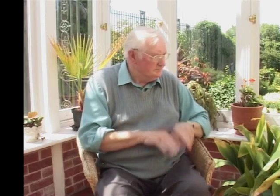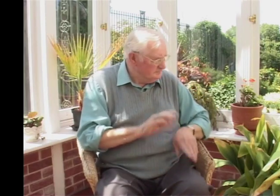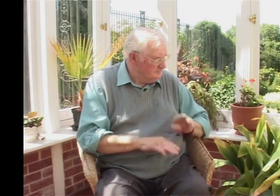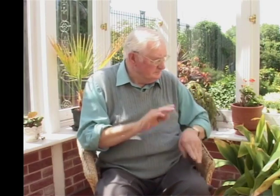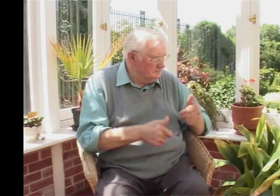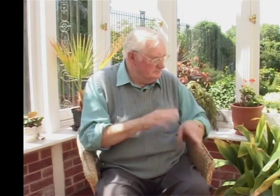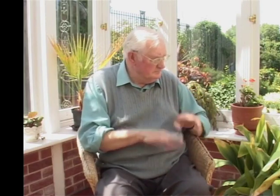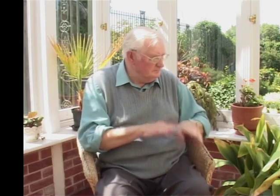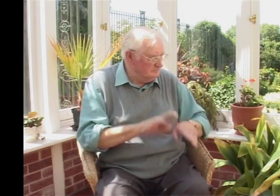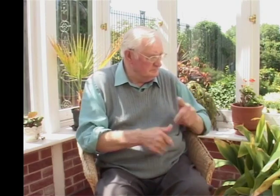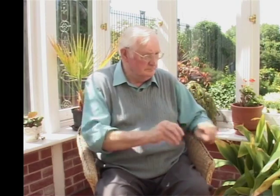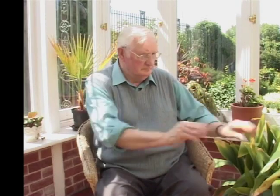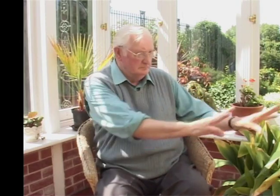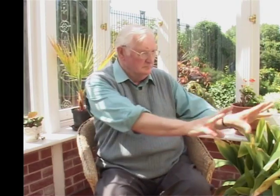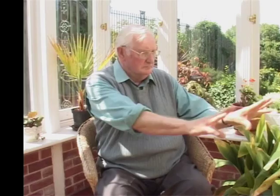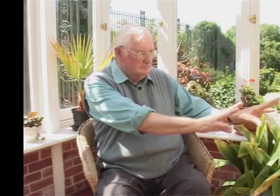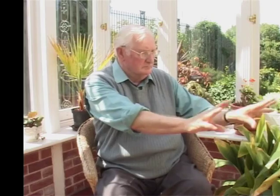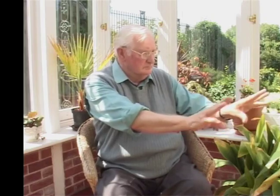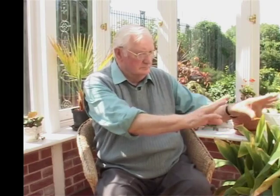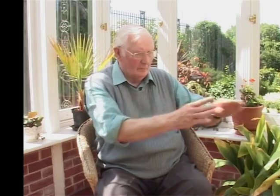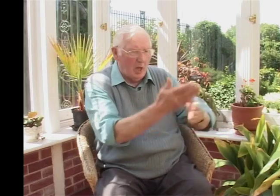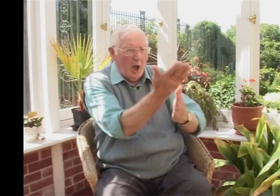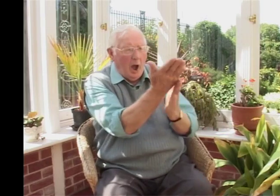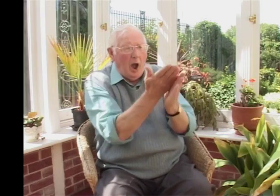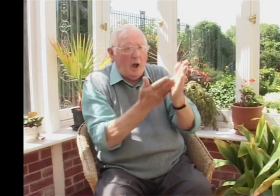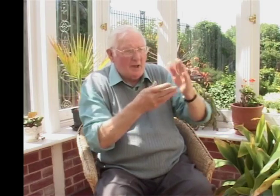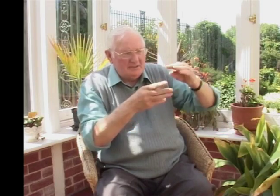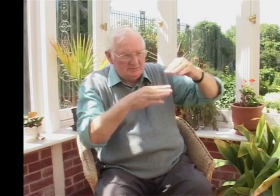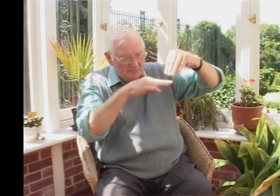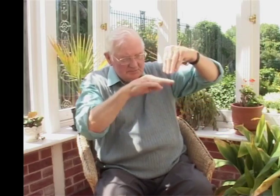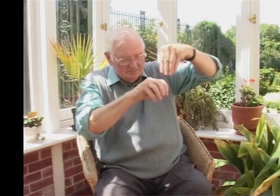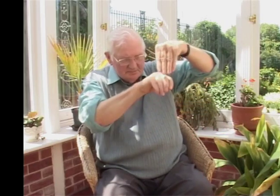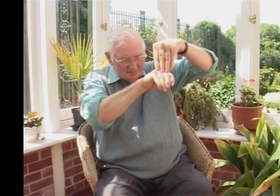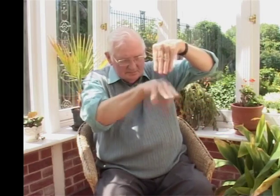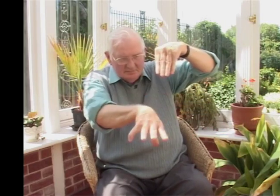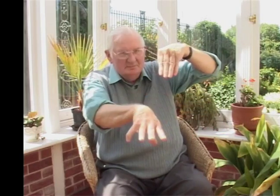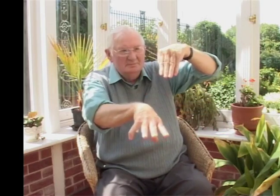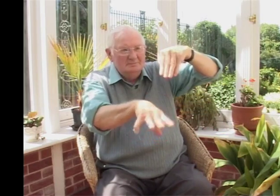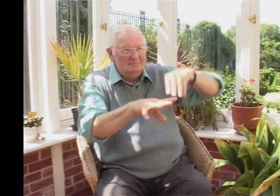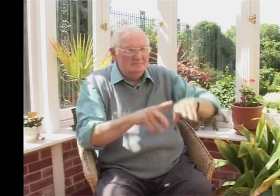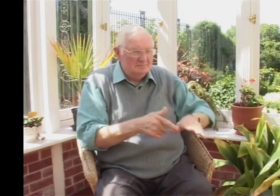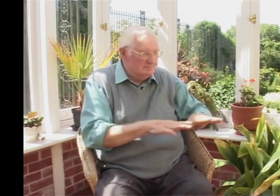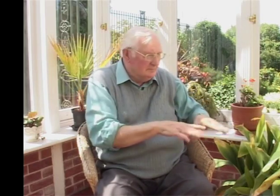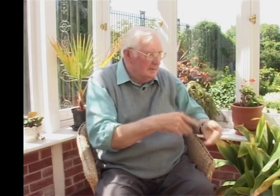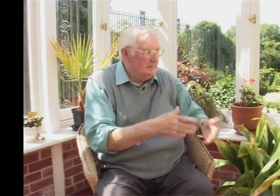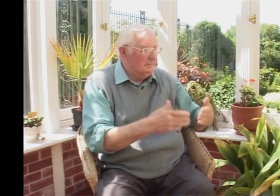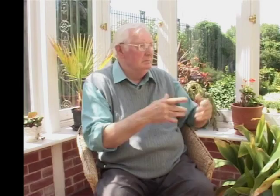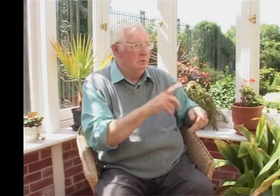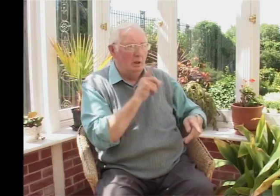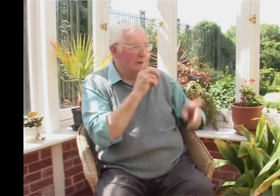along and we had the lights on, but they were half capped, so they didn't show the full beam. All the